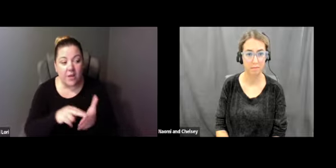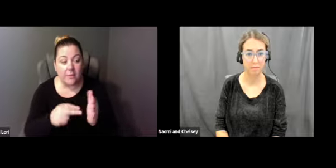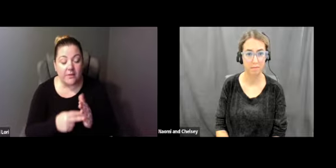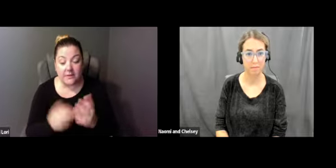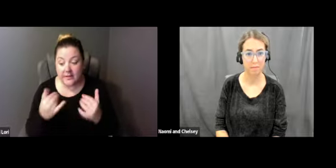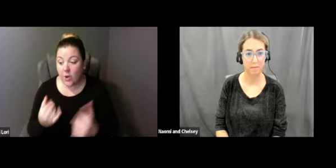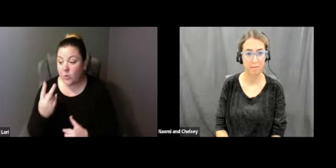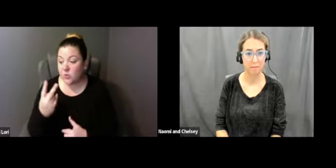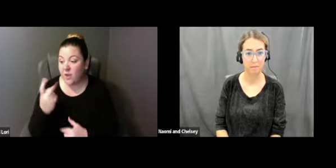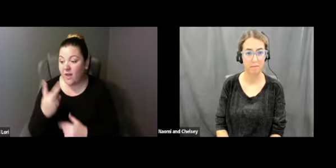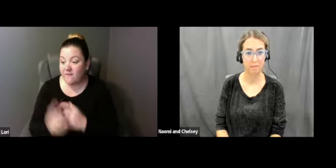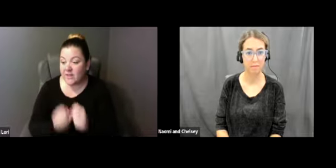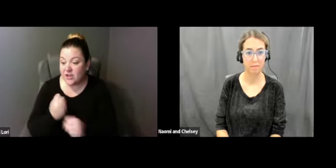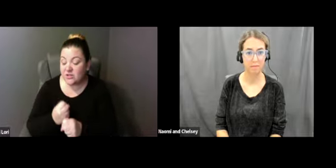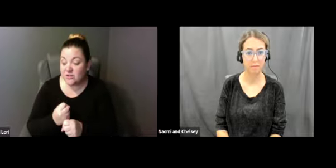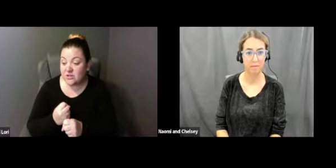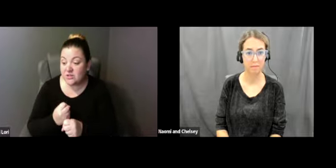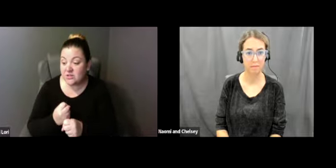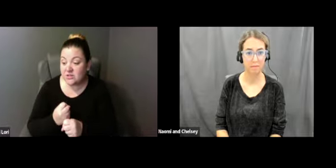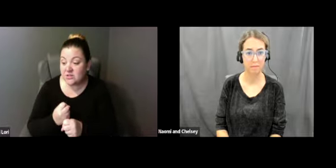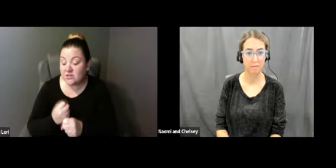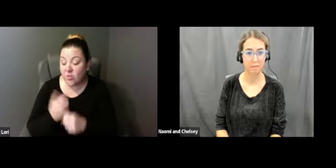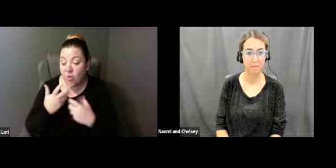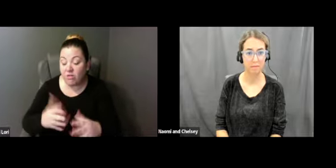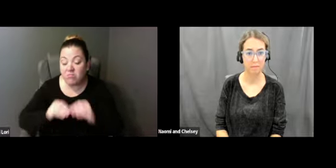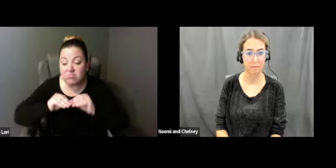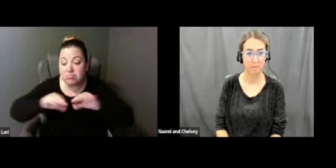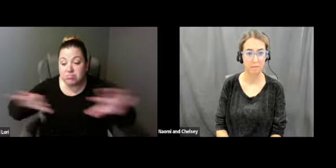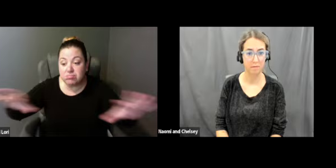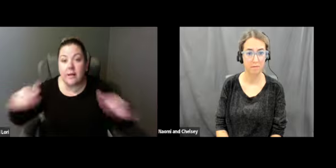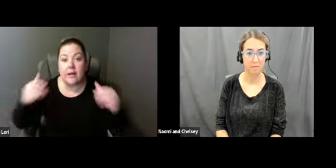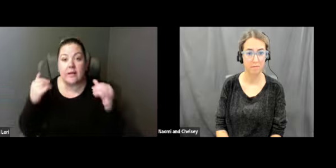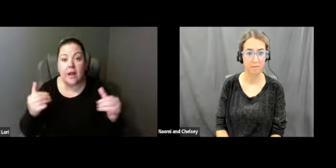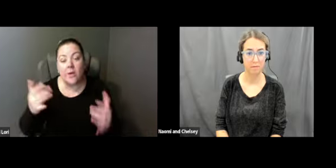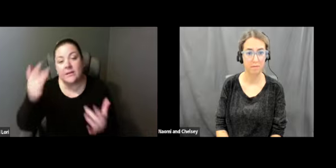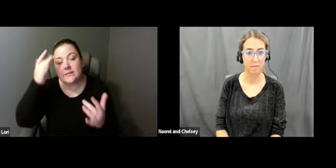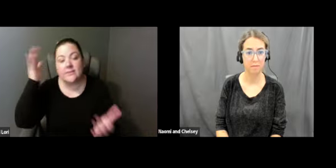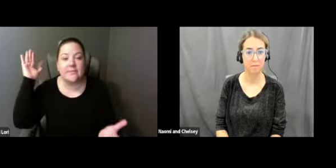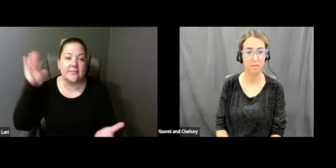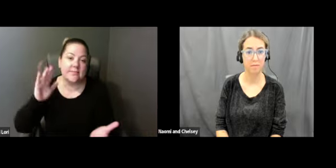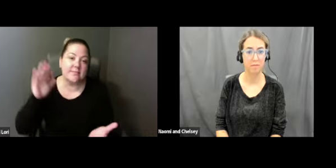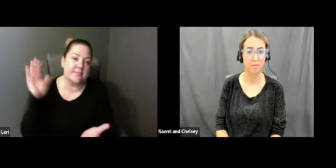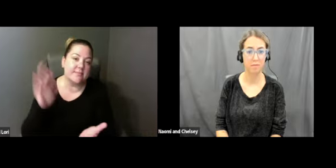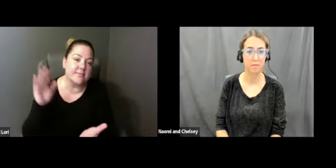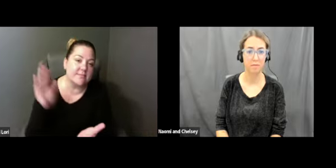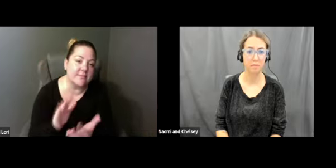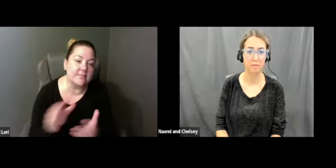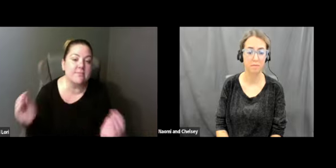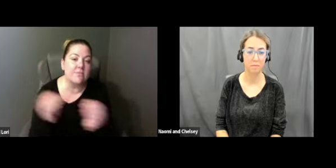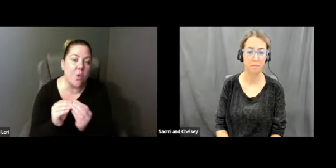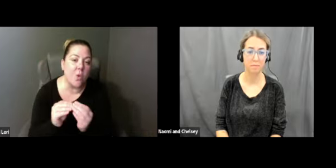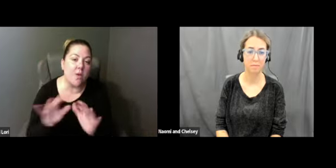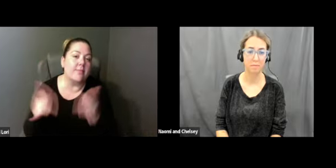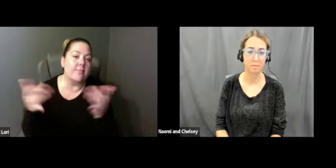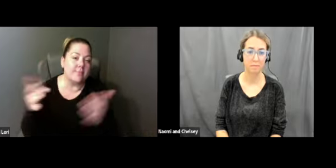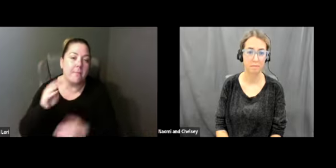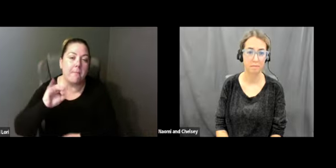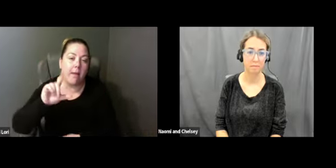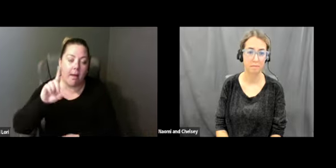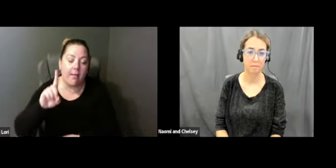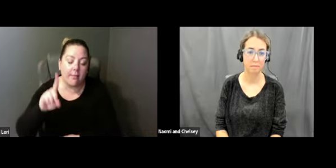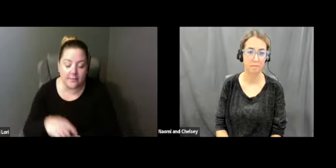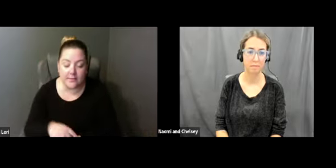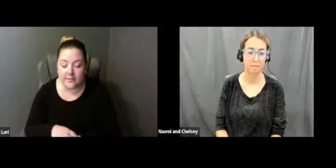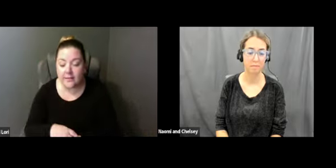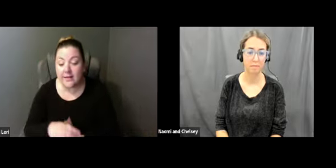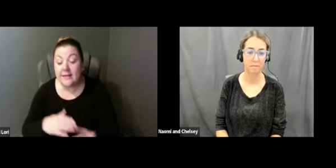it's been very mild for my family, and we've all been experiencing this mildly. I find it